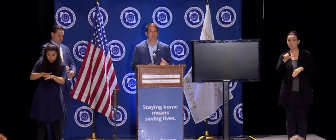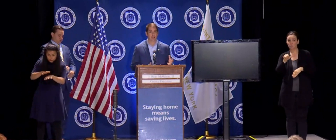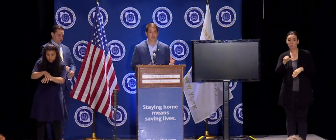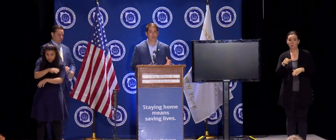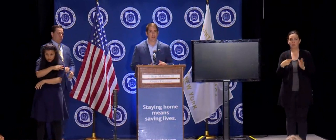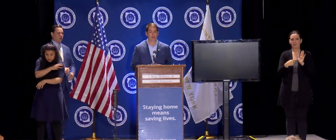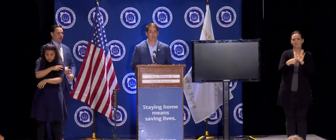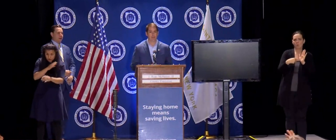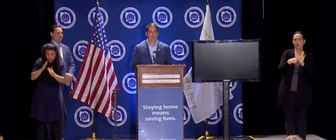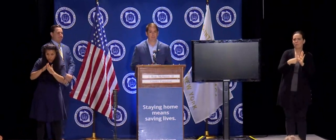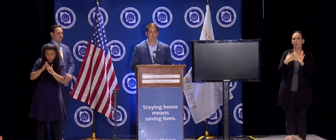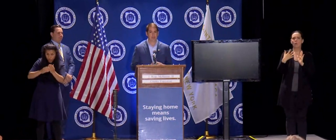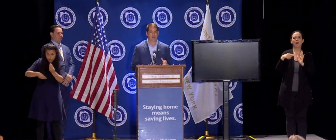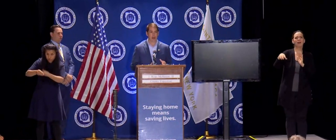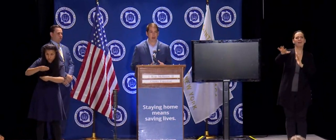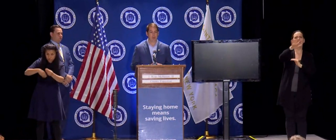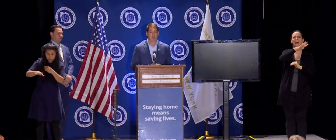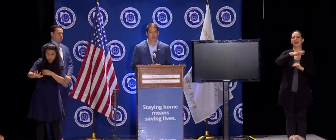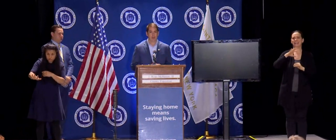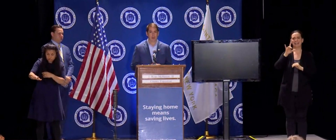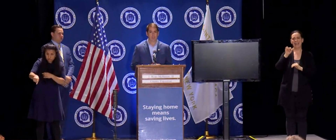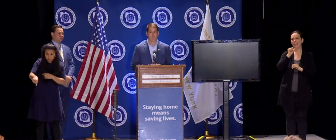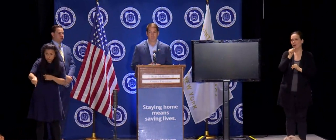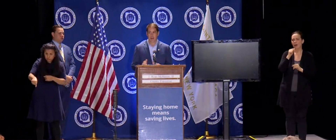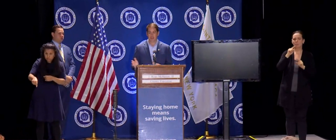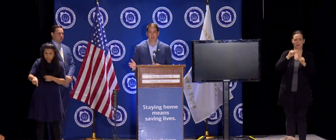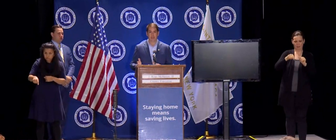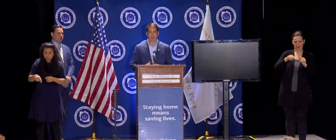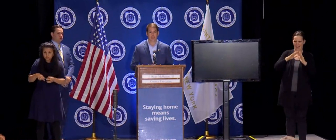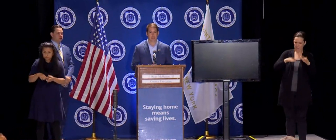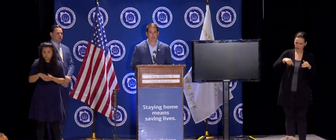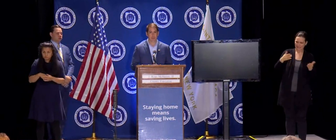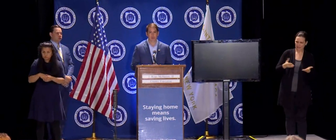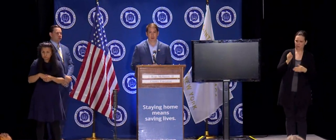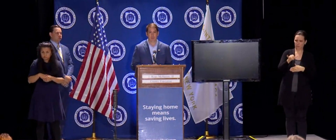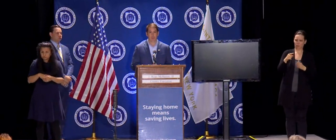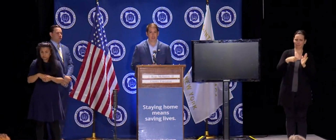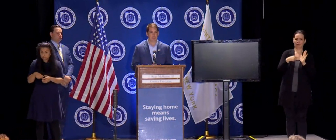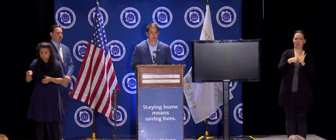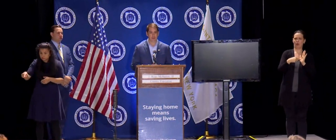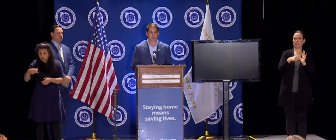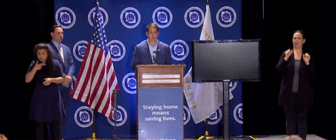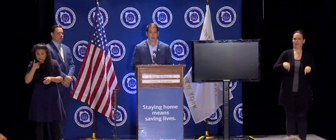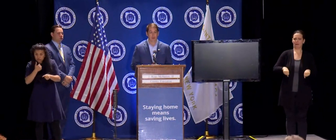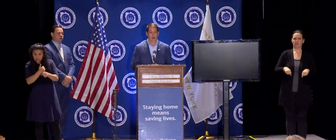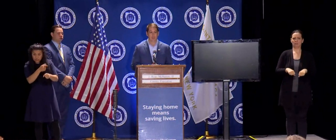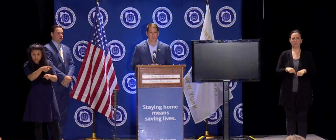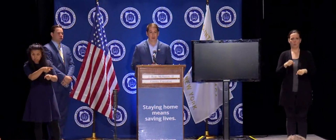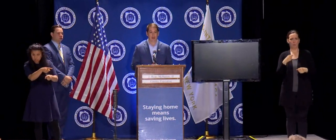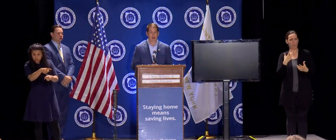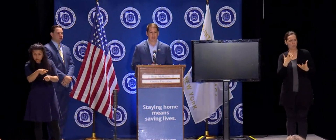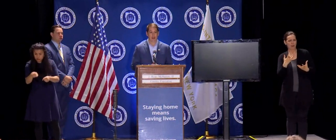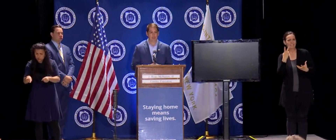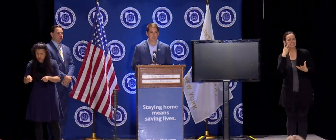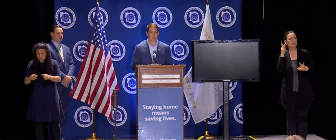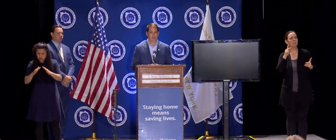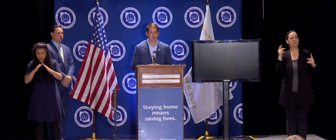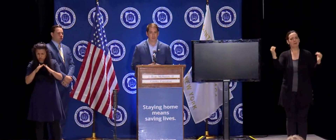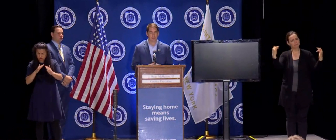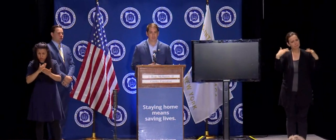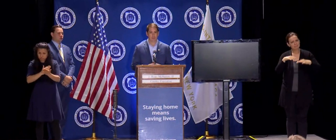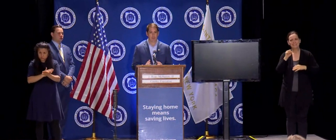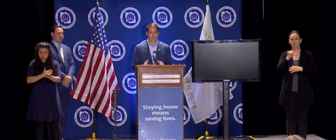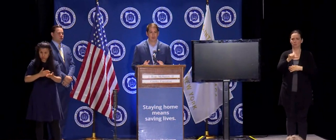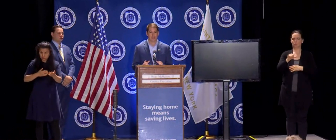be attracted to the job may see the city as the most viable place to live. So there are